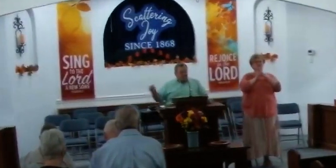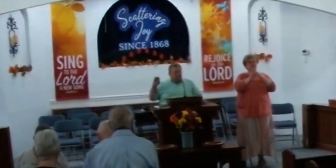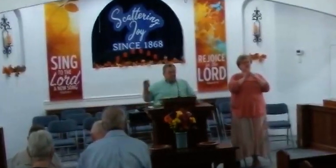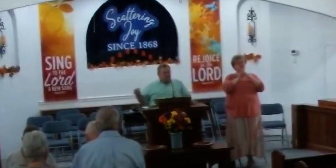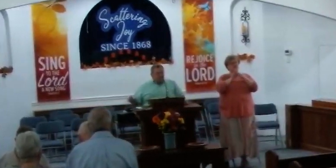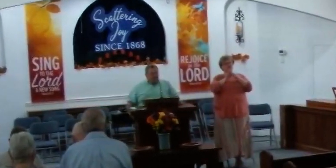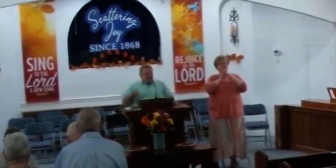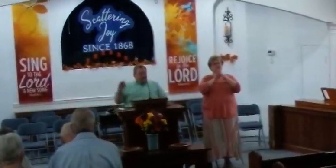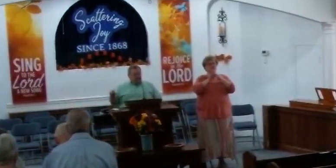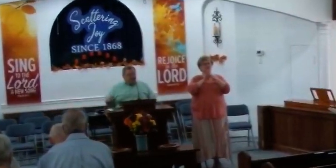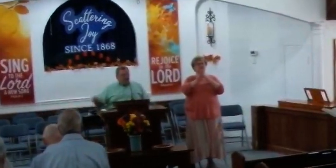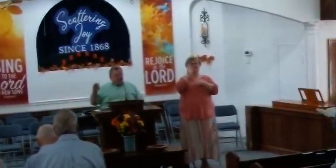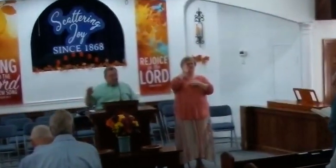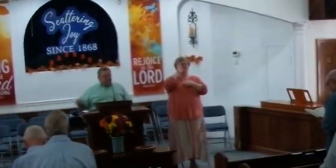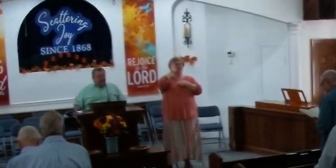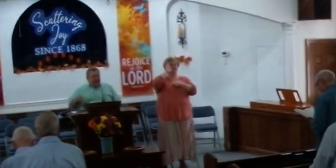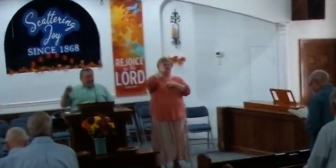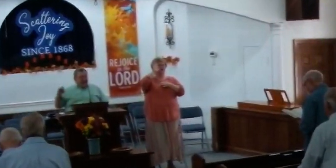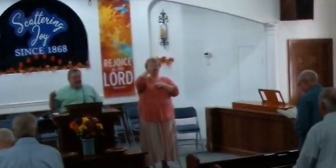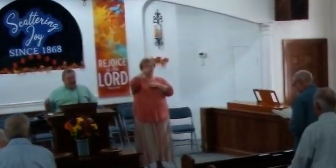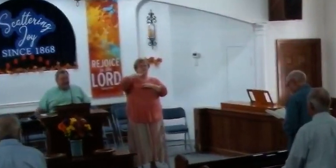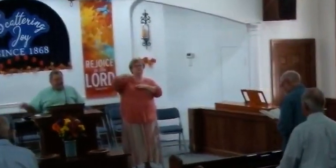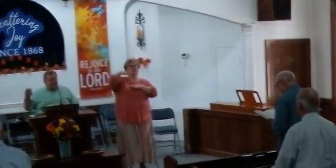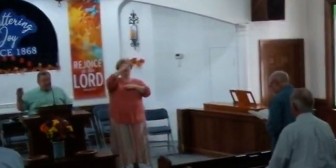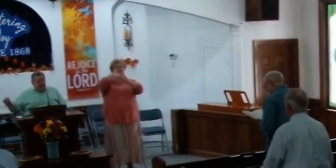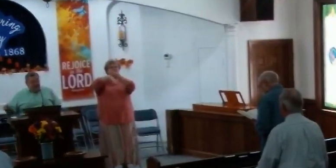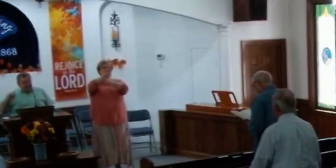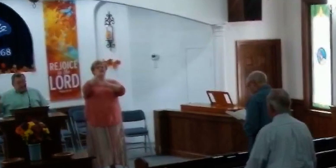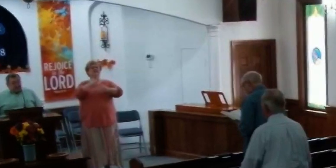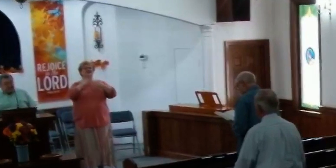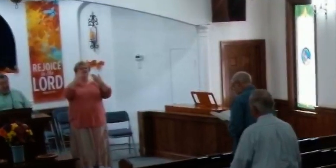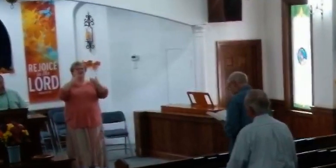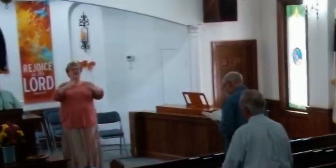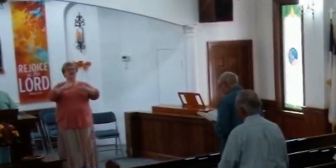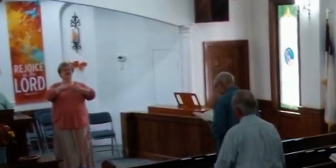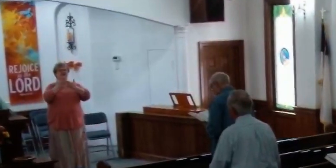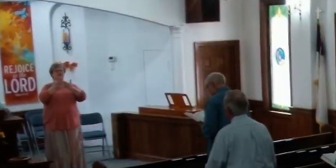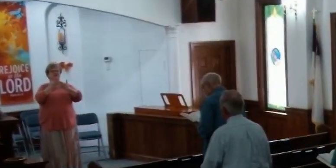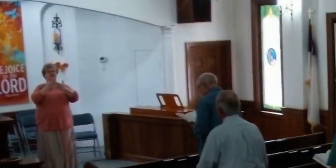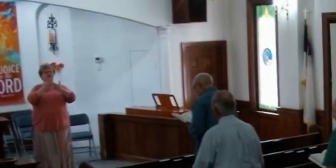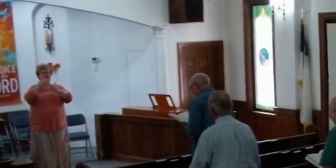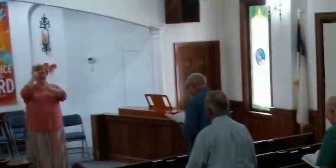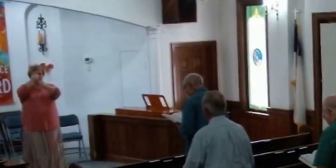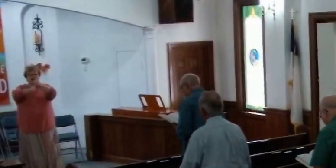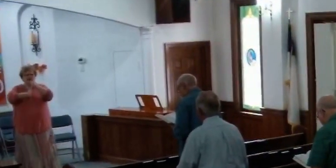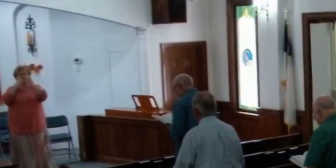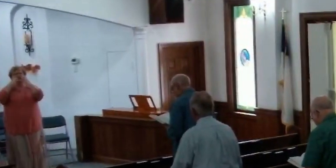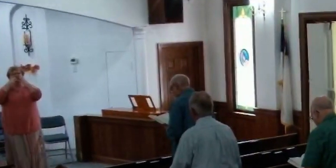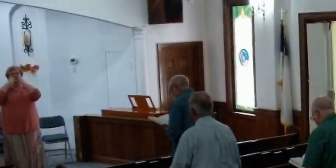into His courts with gladness. Each His sacred